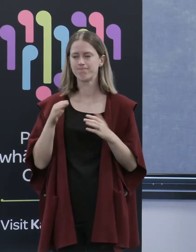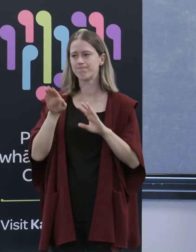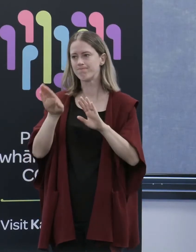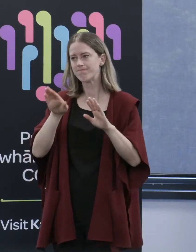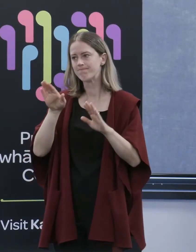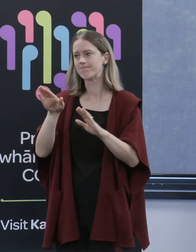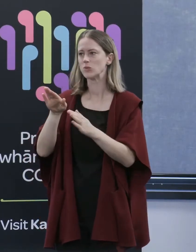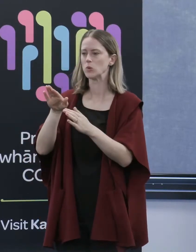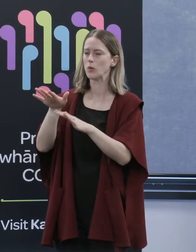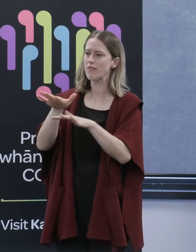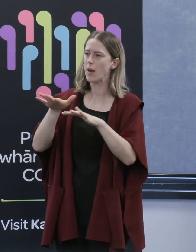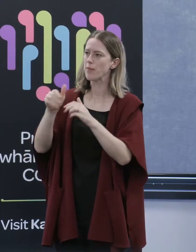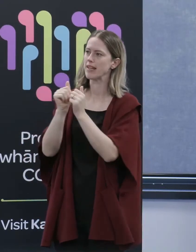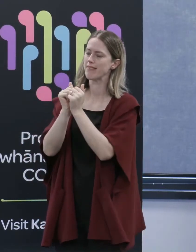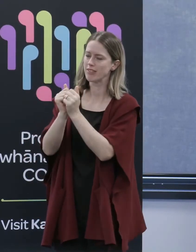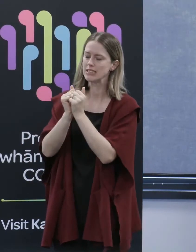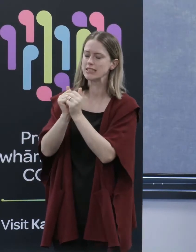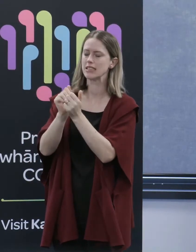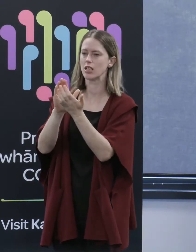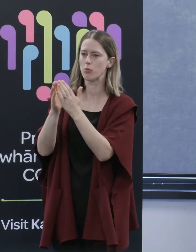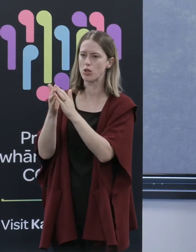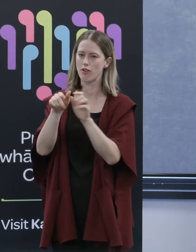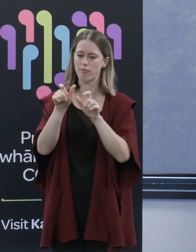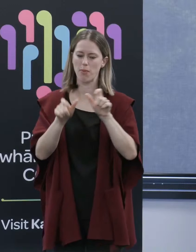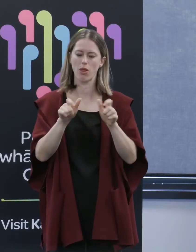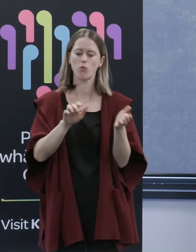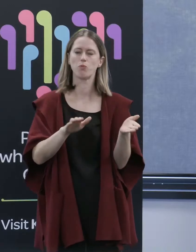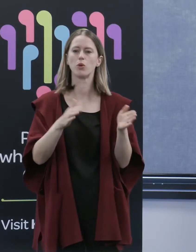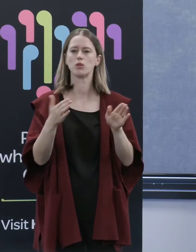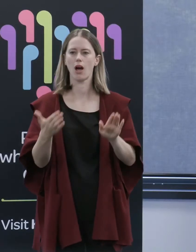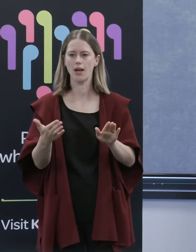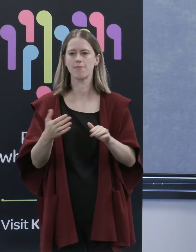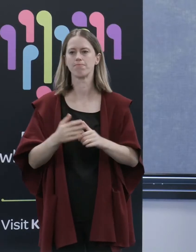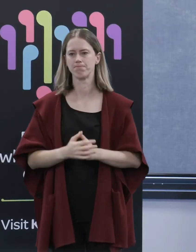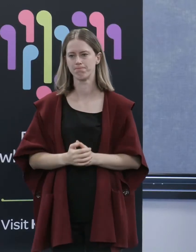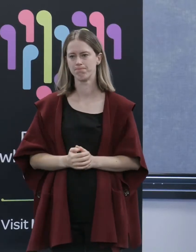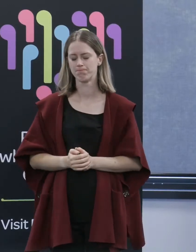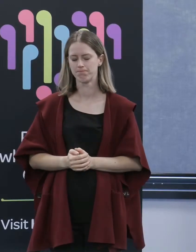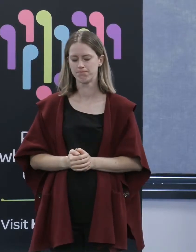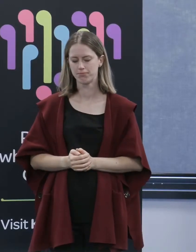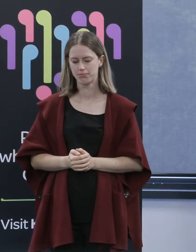to whānau, friends and communities who have lost these treasured people.